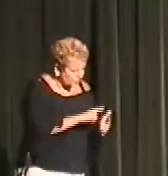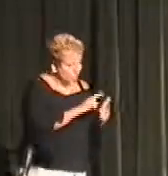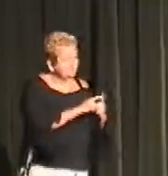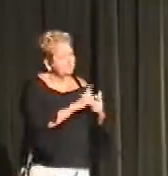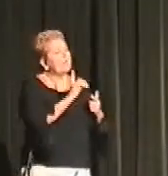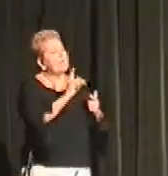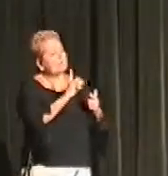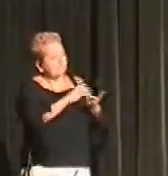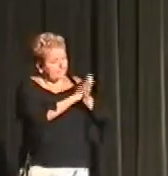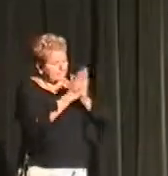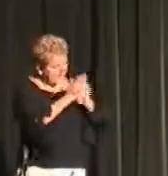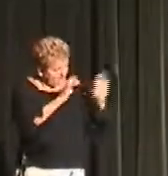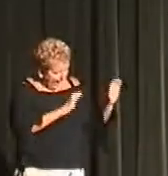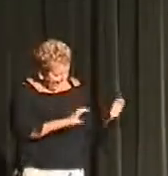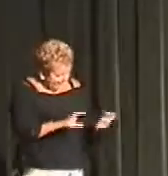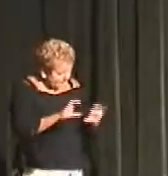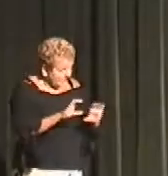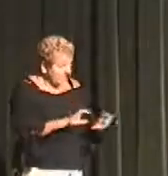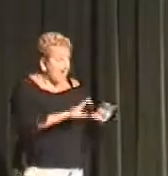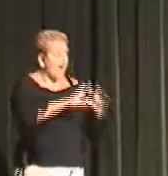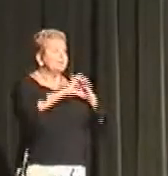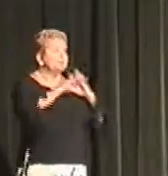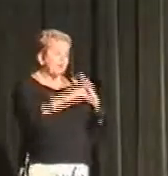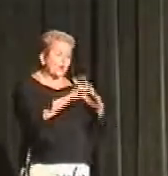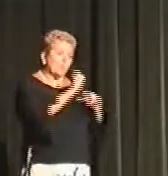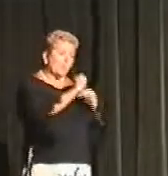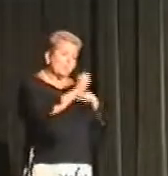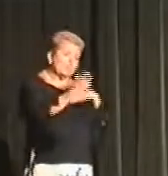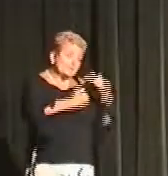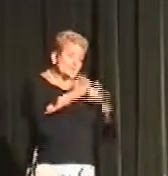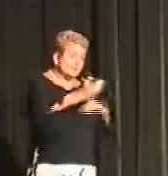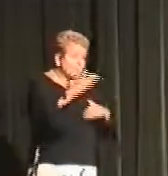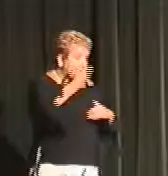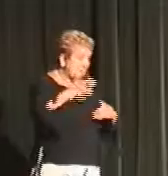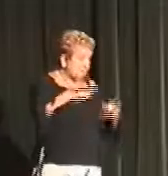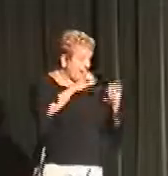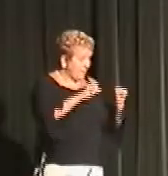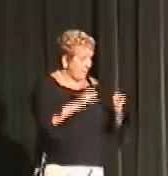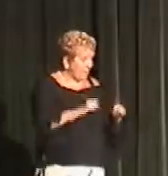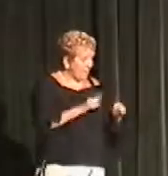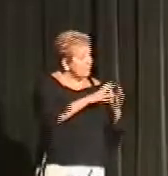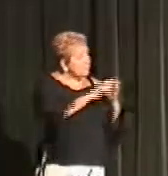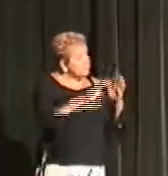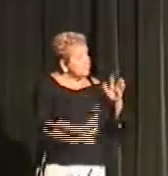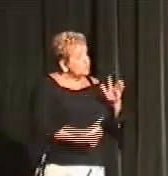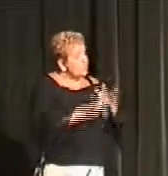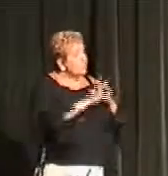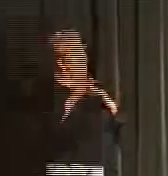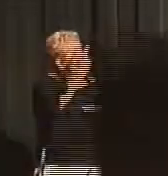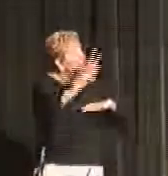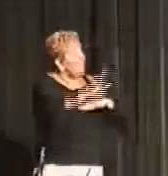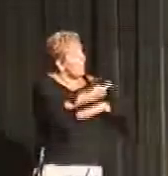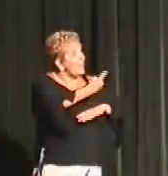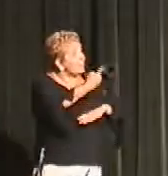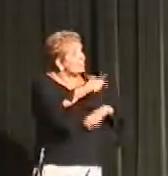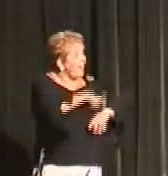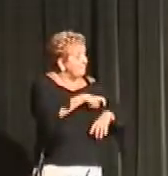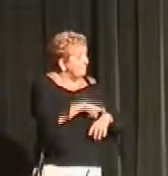and I began to try and work the steps, you know, to the best of my ability, and to learn to show up one day at a time for things that were going on. And